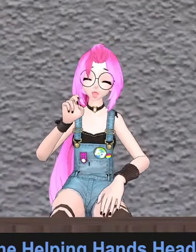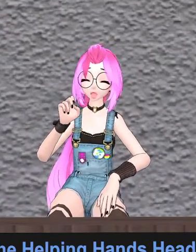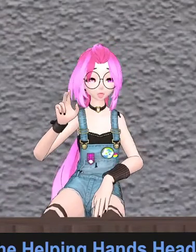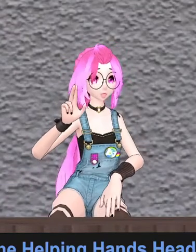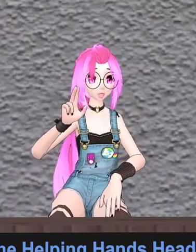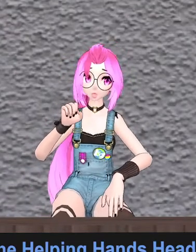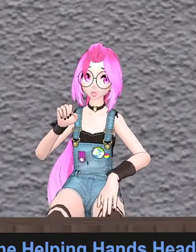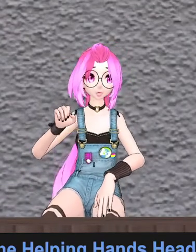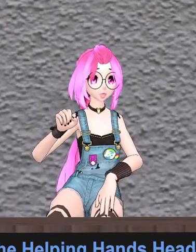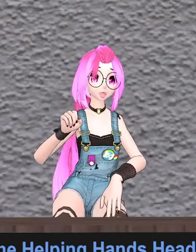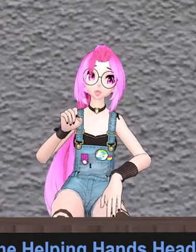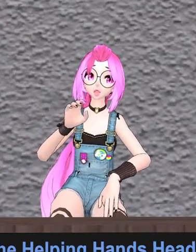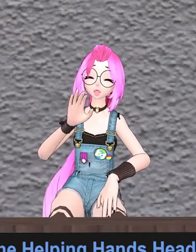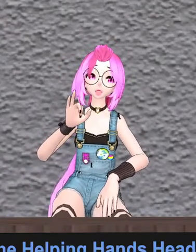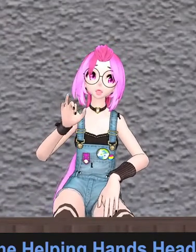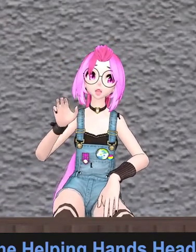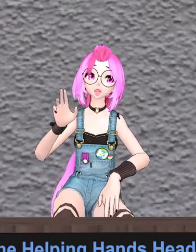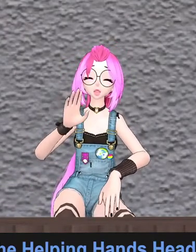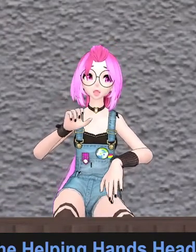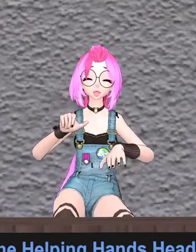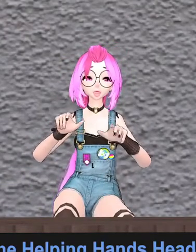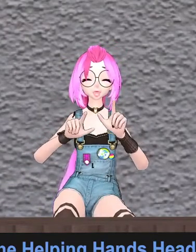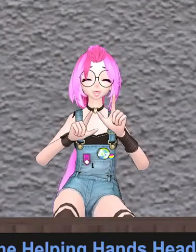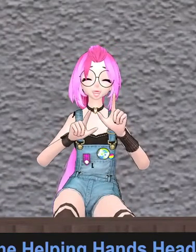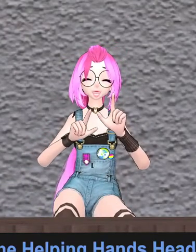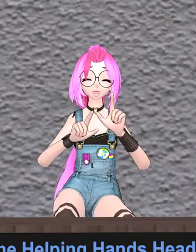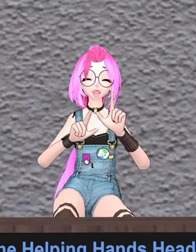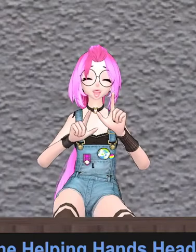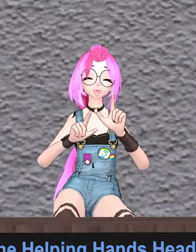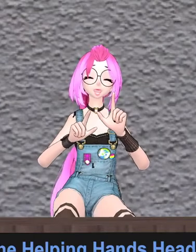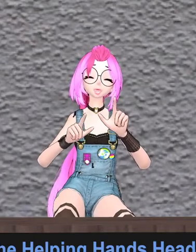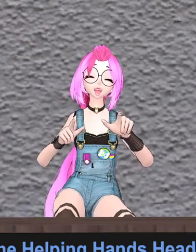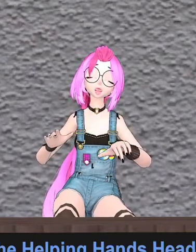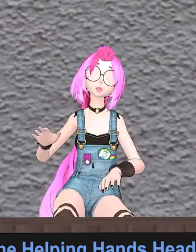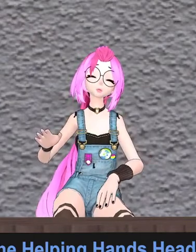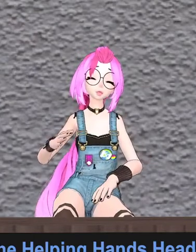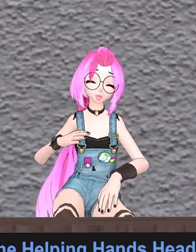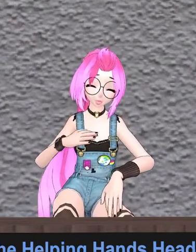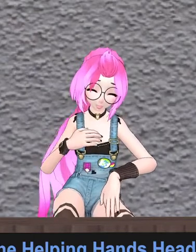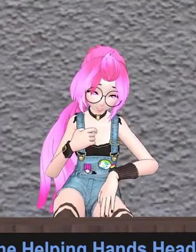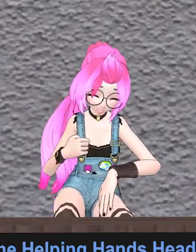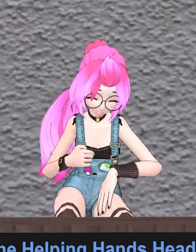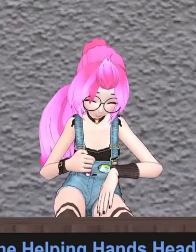No, I do not know the sign for Colorado. You just initialize that sign. Sorry